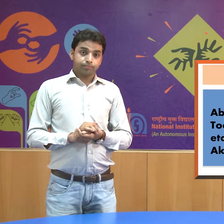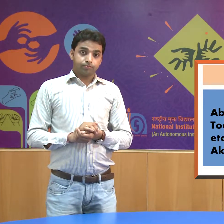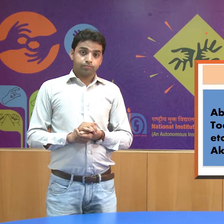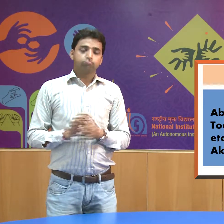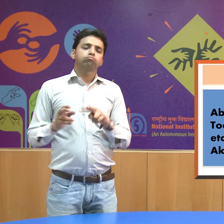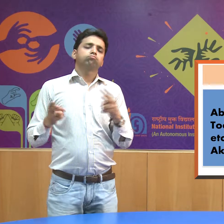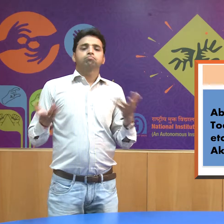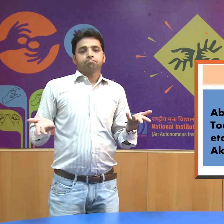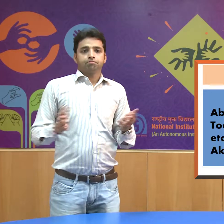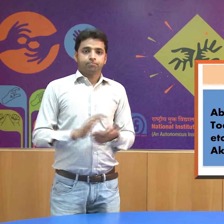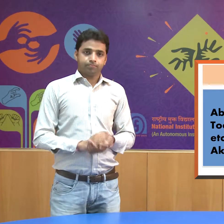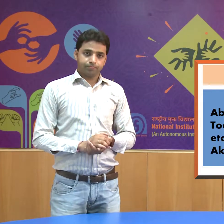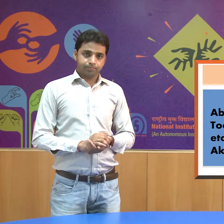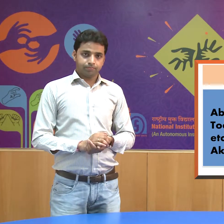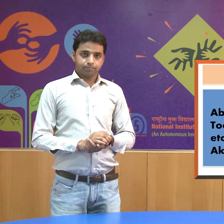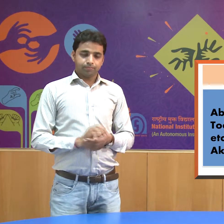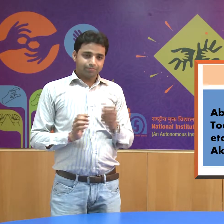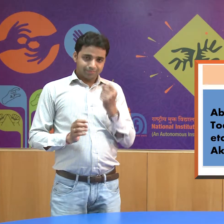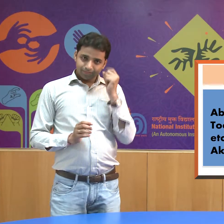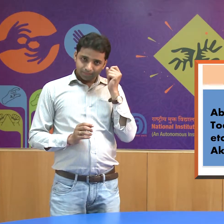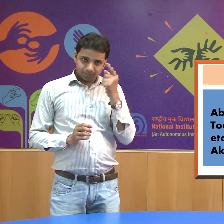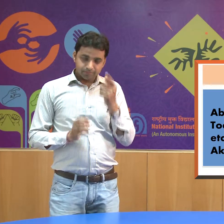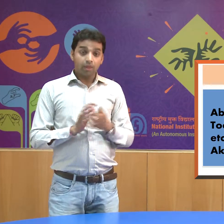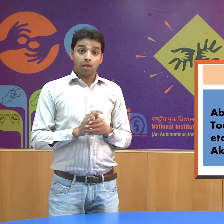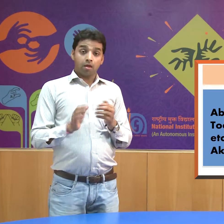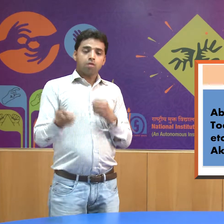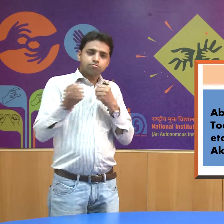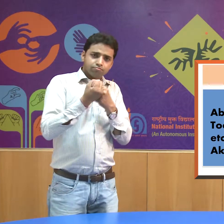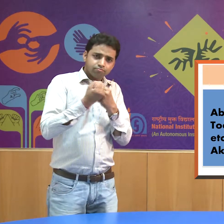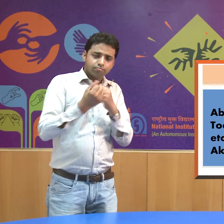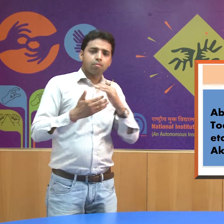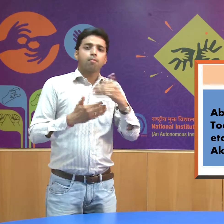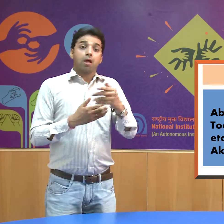etc., was supported by Akbar.